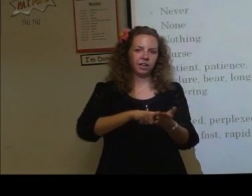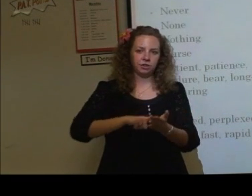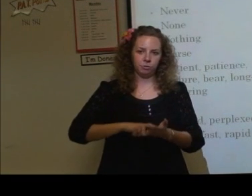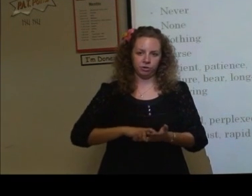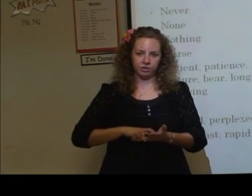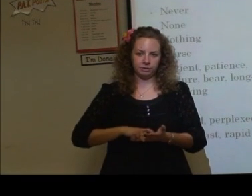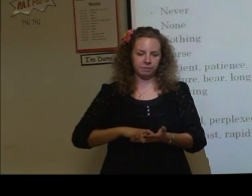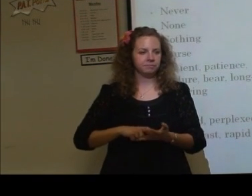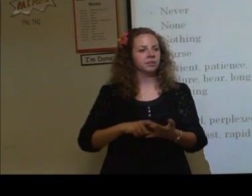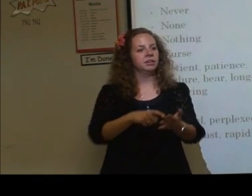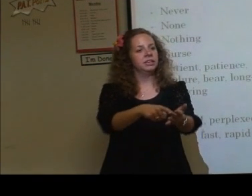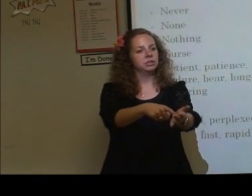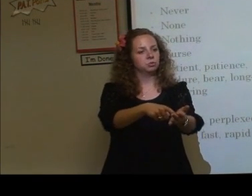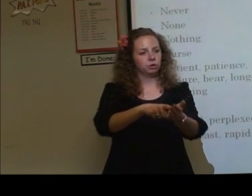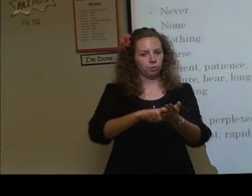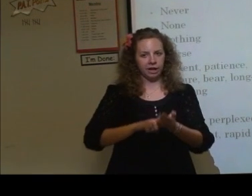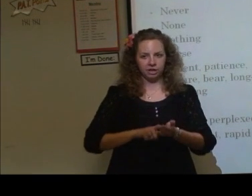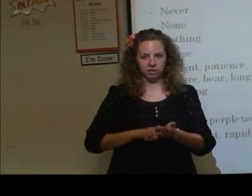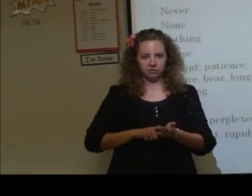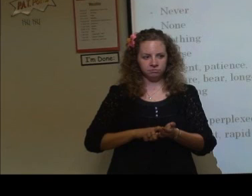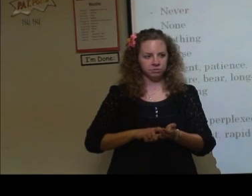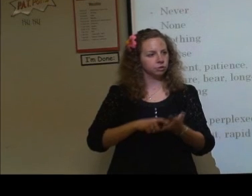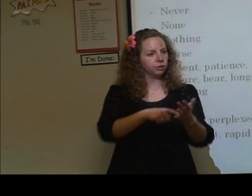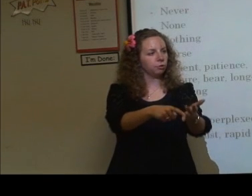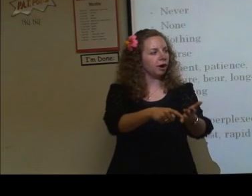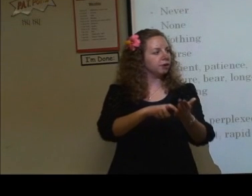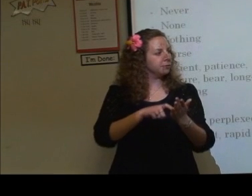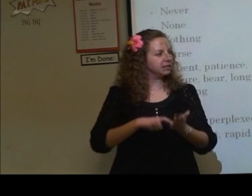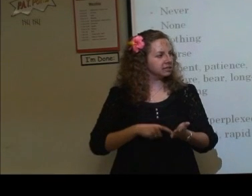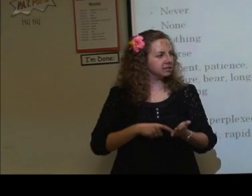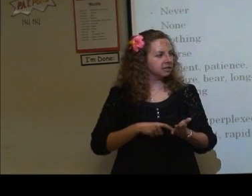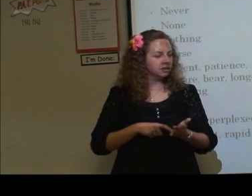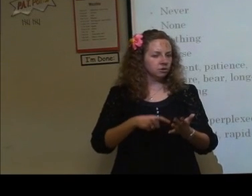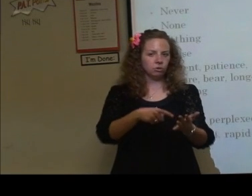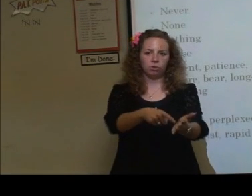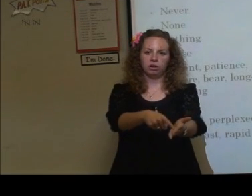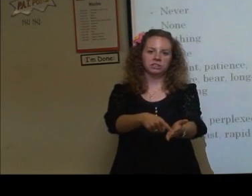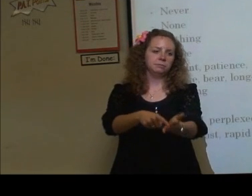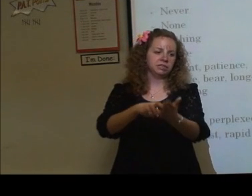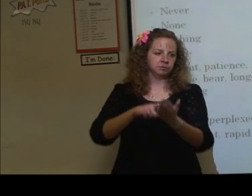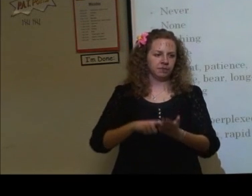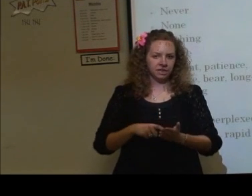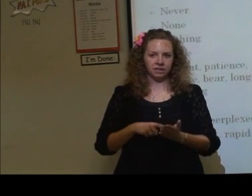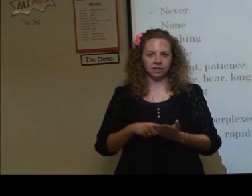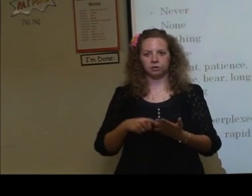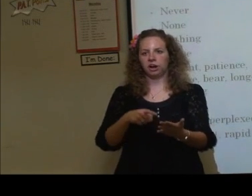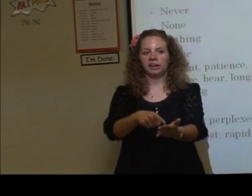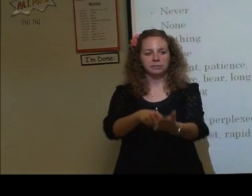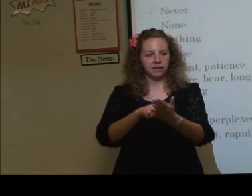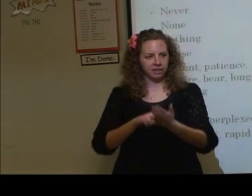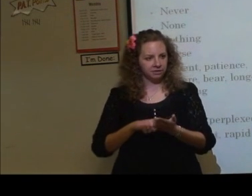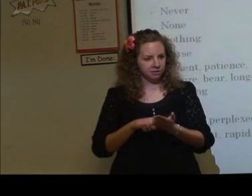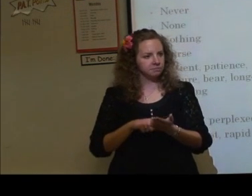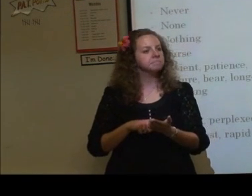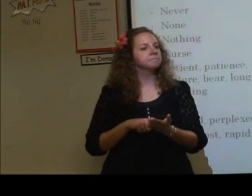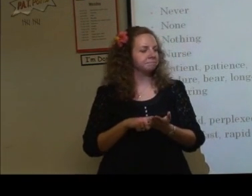and you pull it this way. It's required, it's a requirement, or it's being demanded, or I demand.